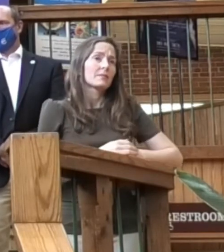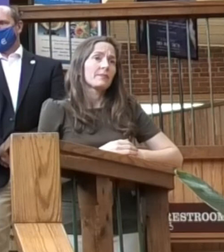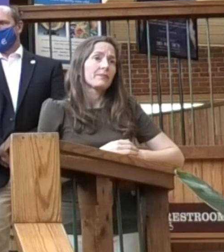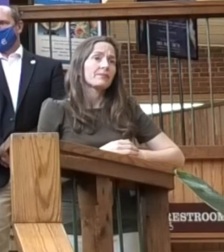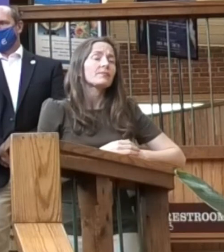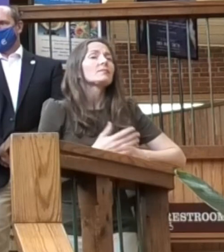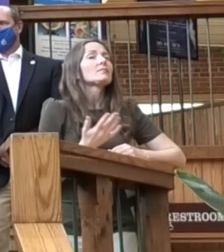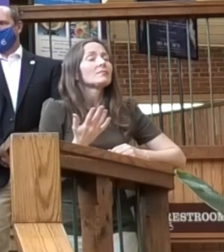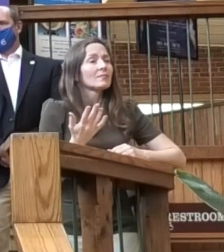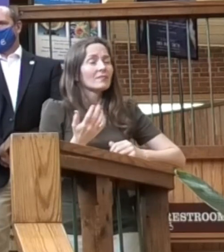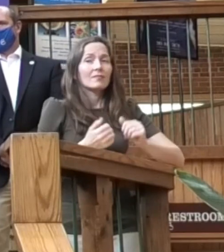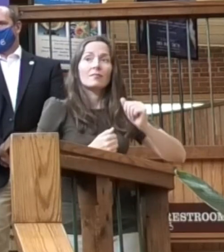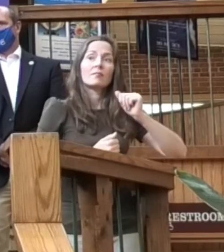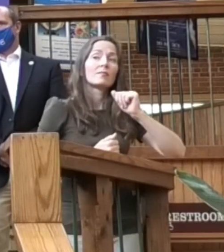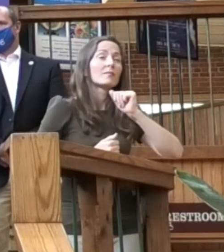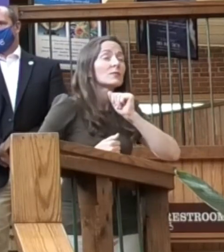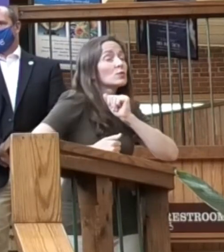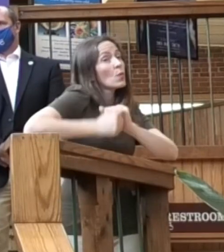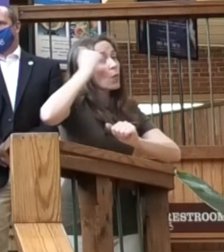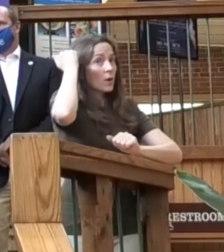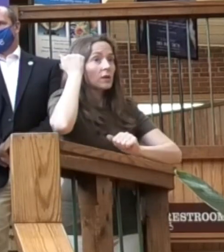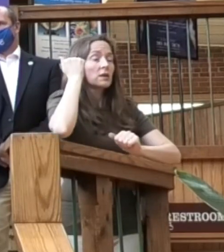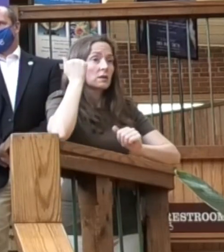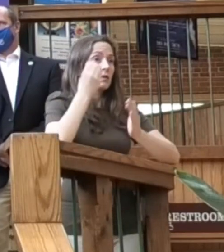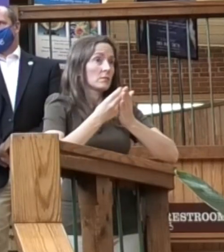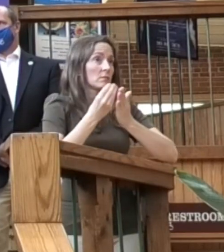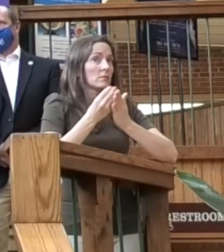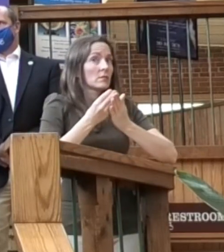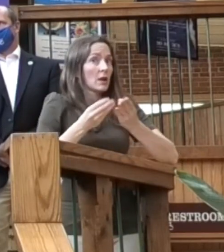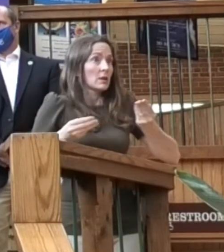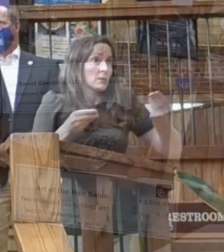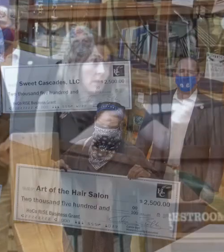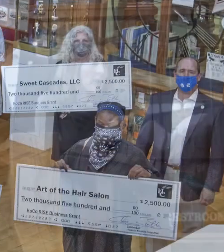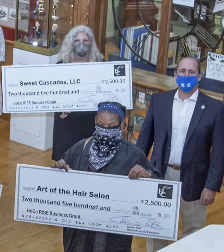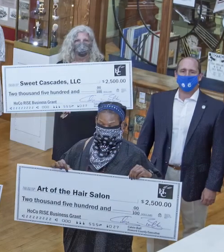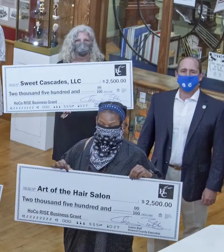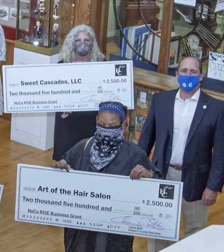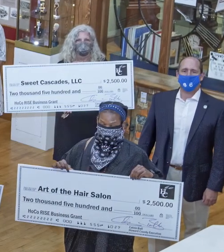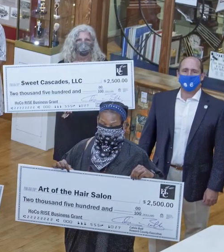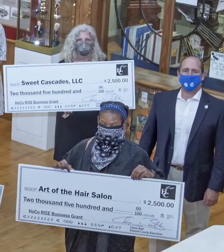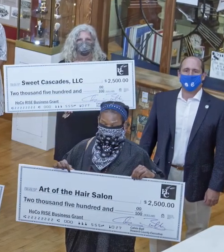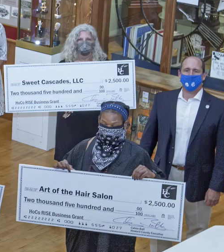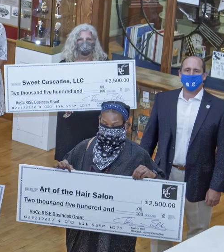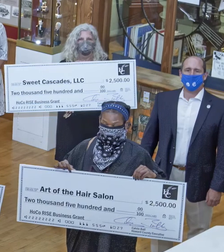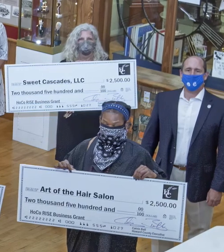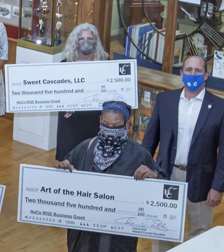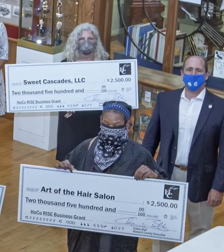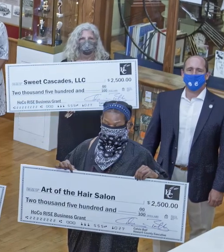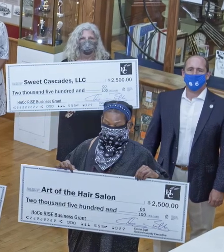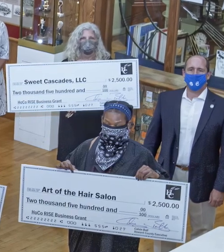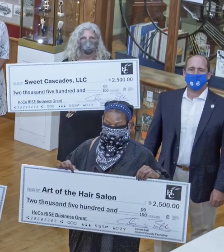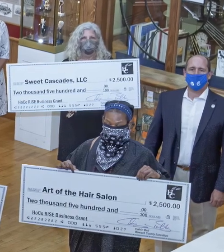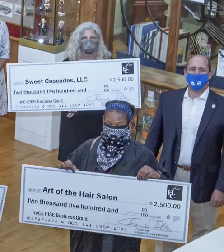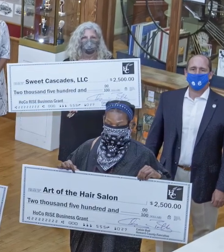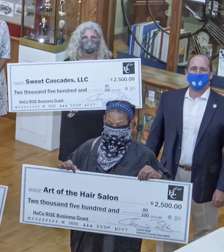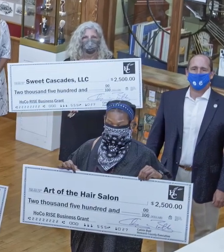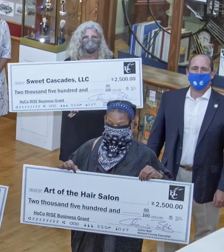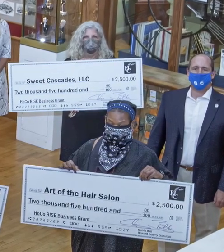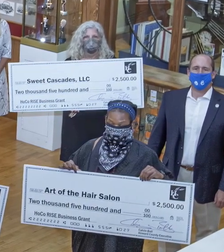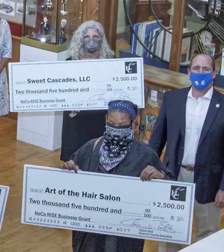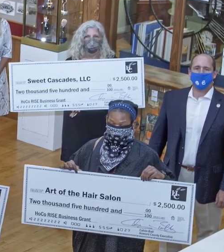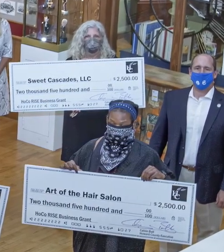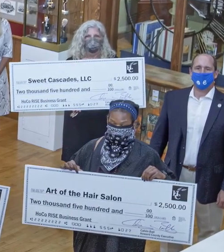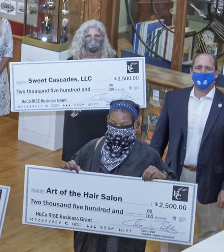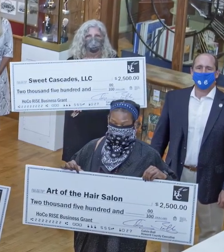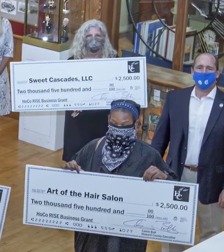majority of the dollars spent at our small businesses go right back into our community. And now more than ever, we need that